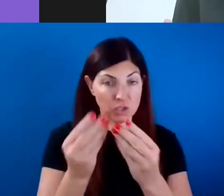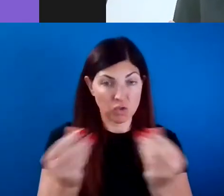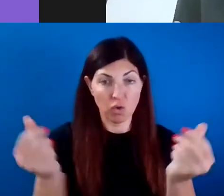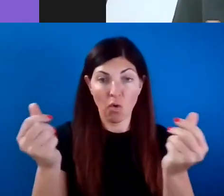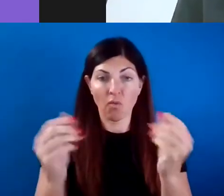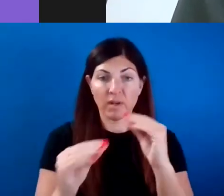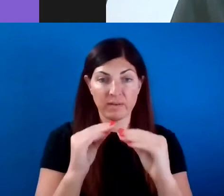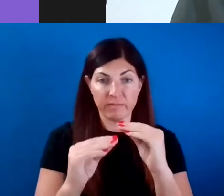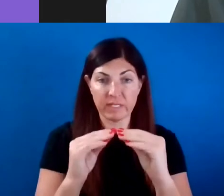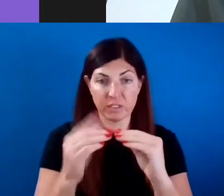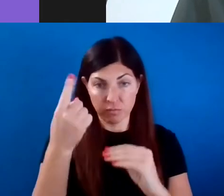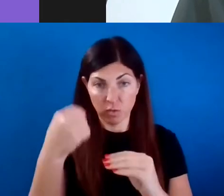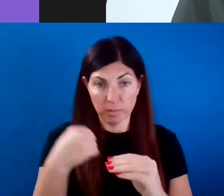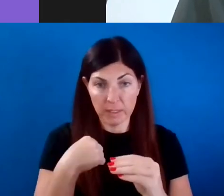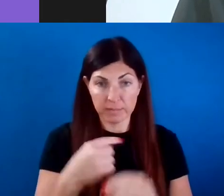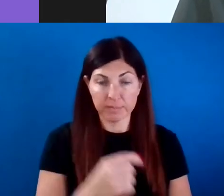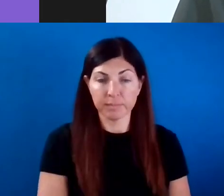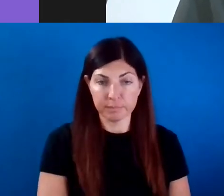me.